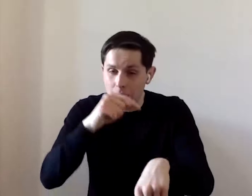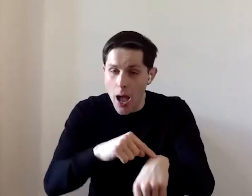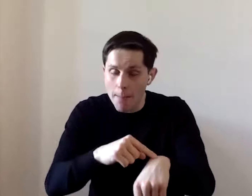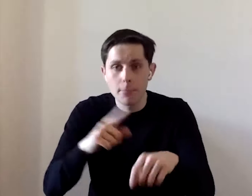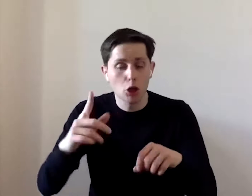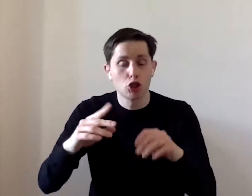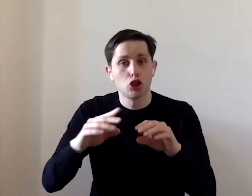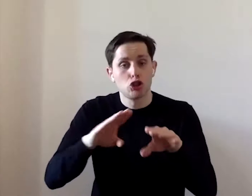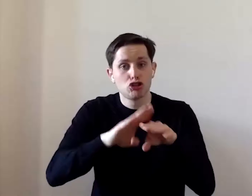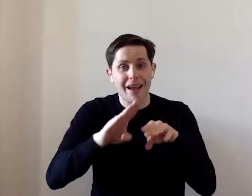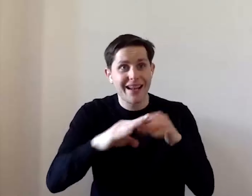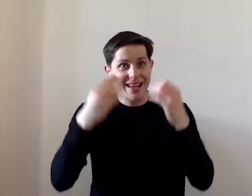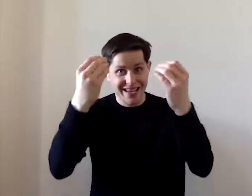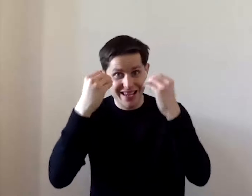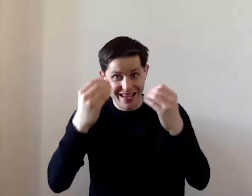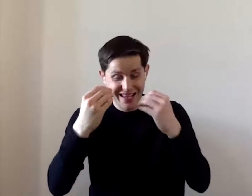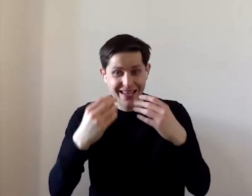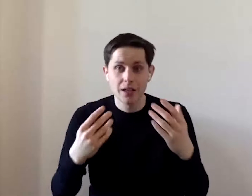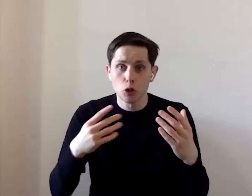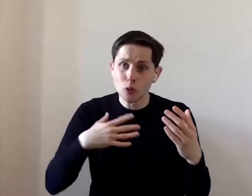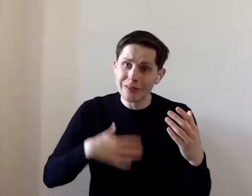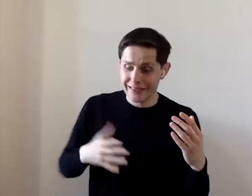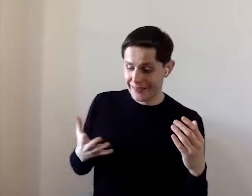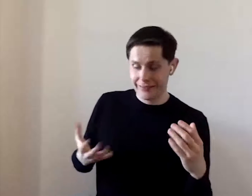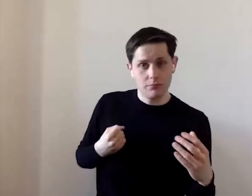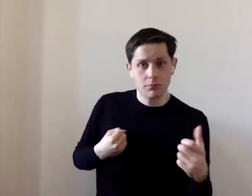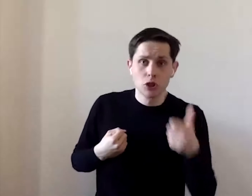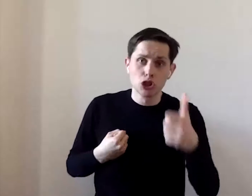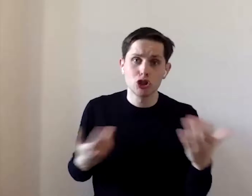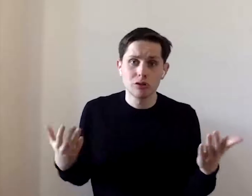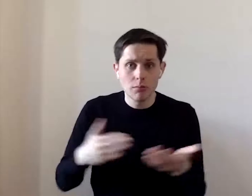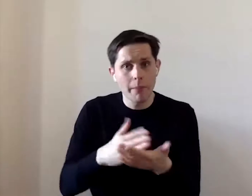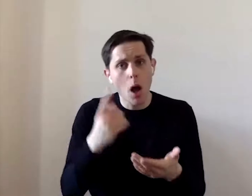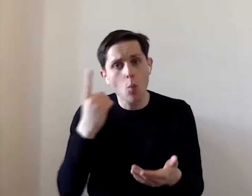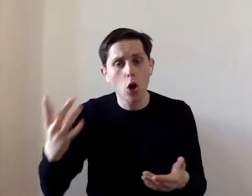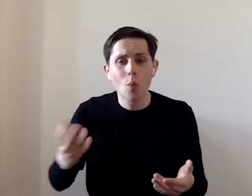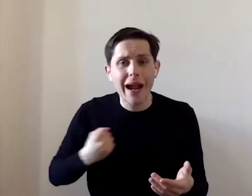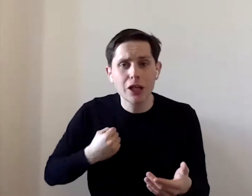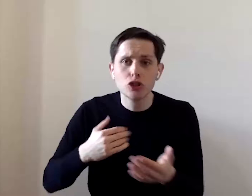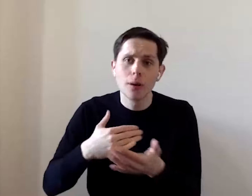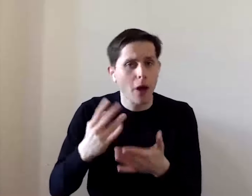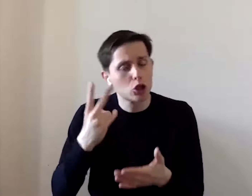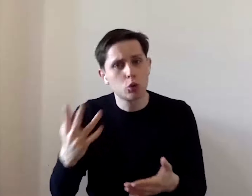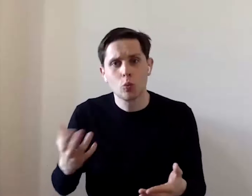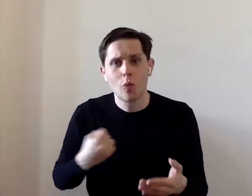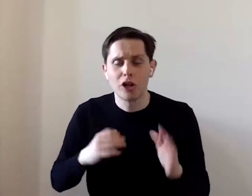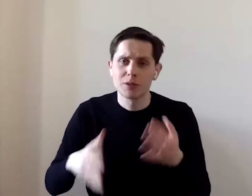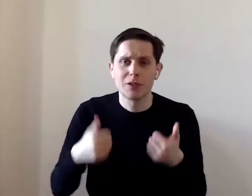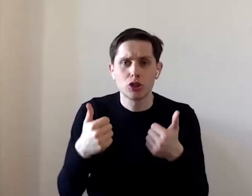And what comes with that is that it needs to be viable to live whilst you're still in that training. You need to be